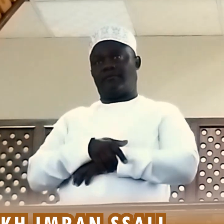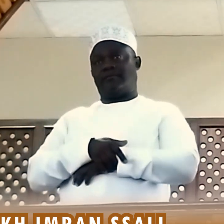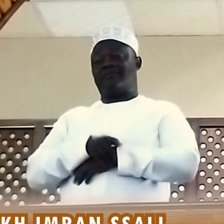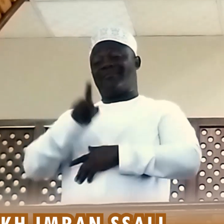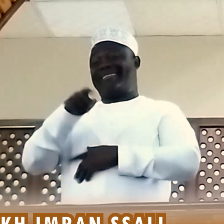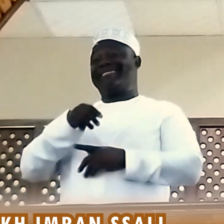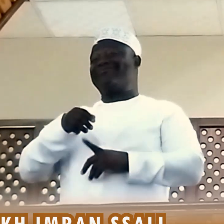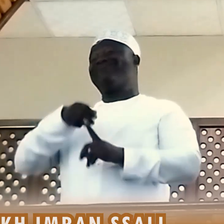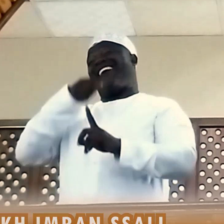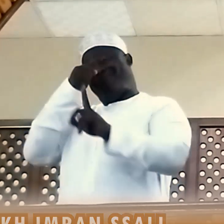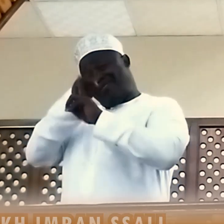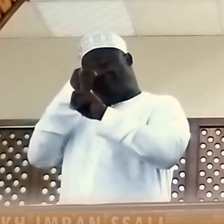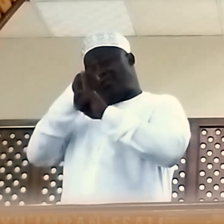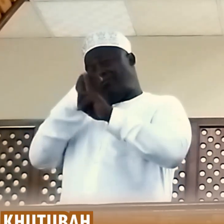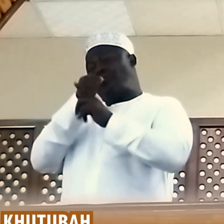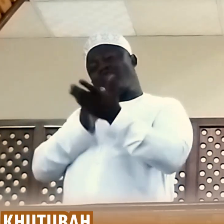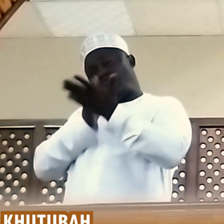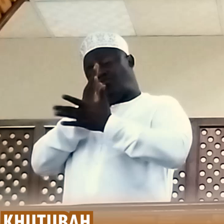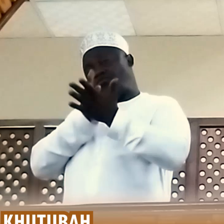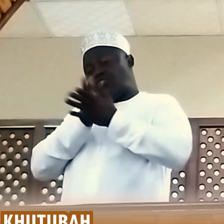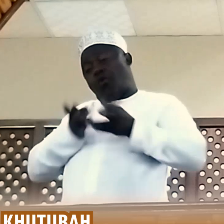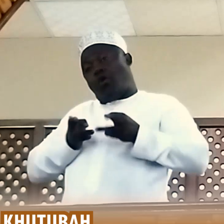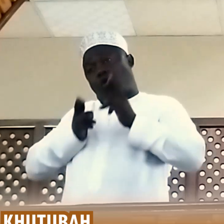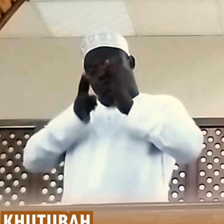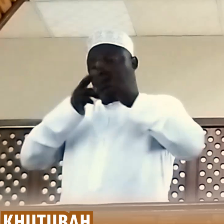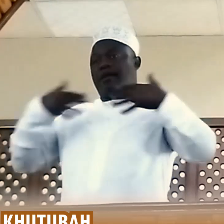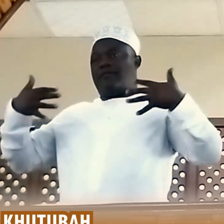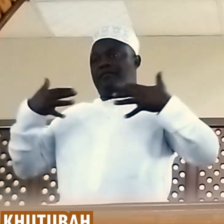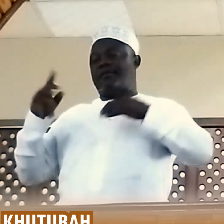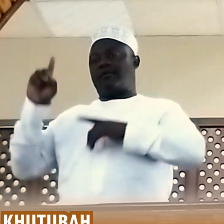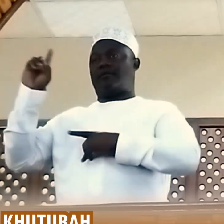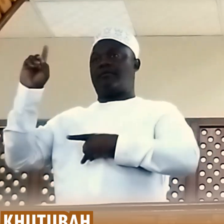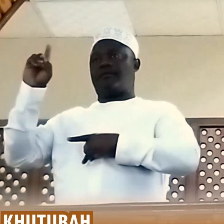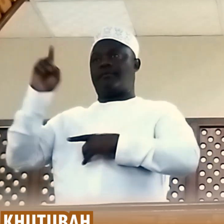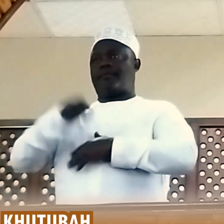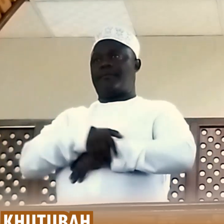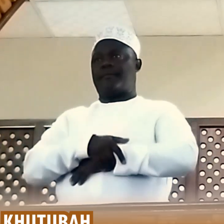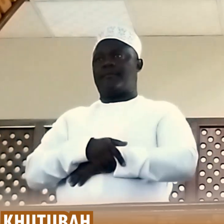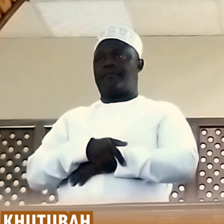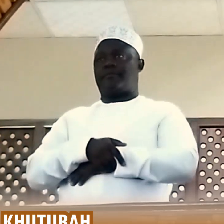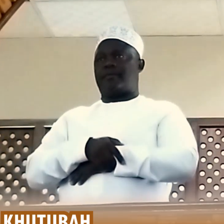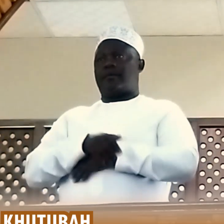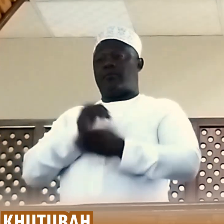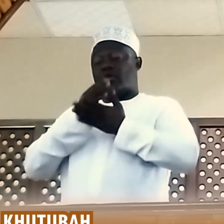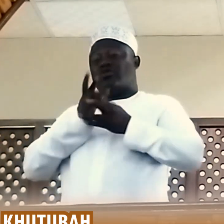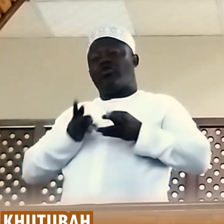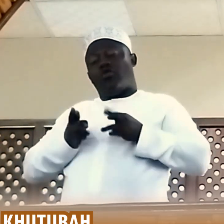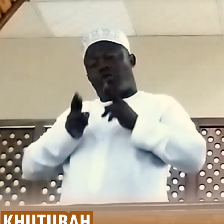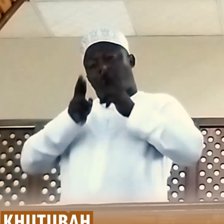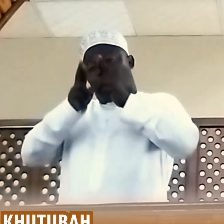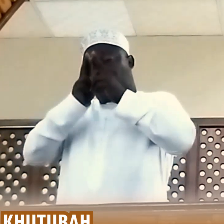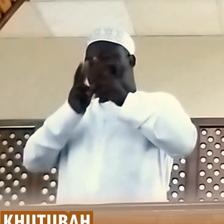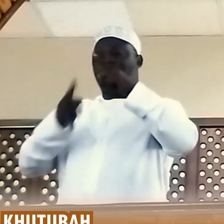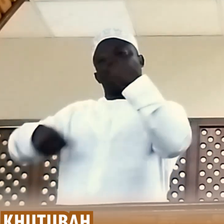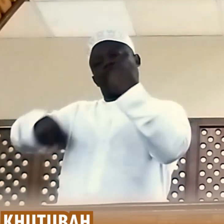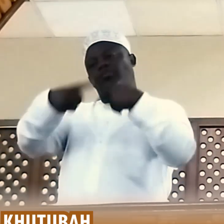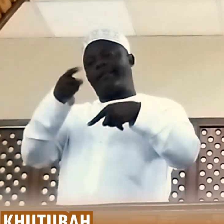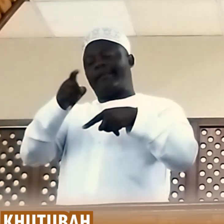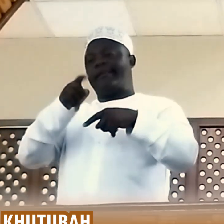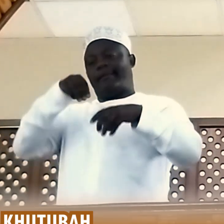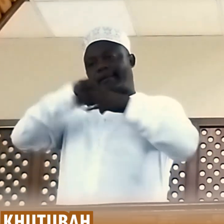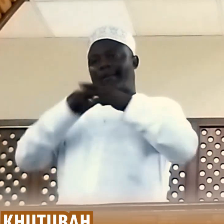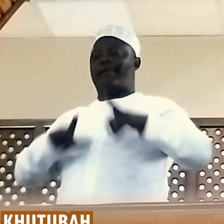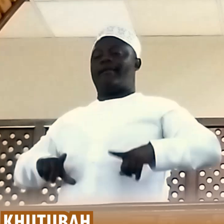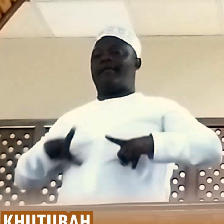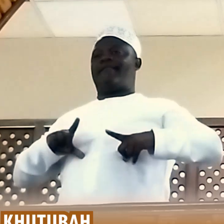nti tulwane okugikuumira mu kkubo ery'okutya Allah tabaraka wa ta'ala kubanga ly'ekkubo ery'obuwanguzi mu bulamu